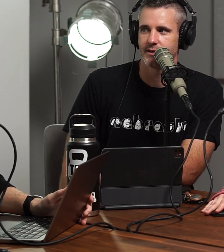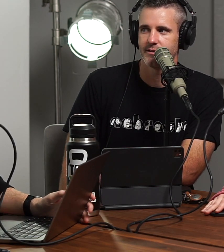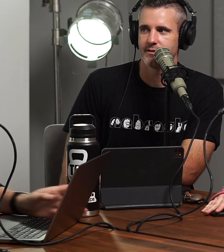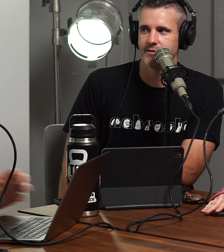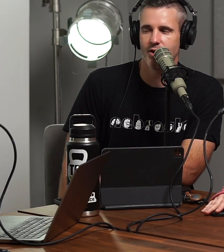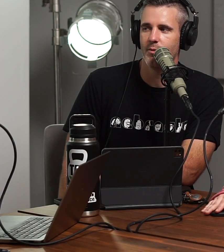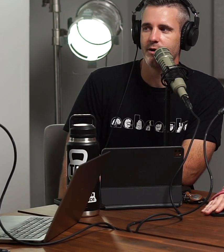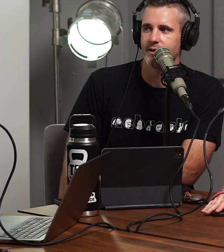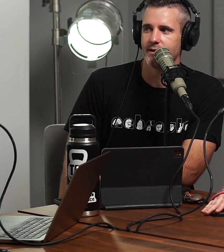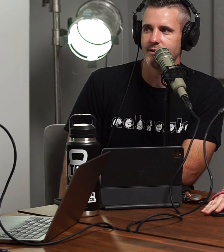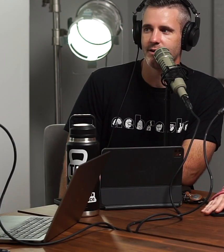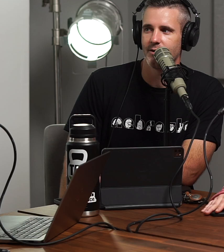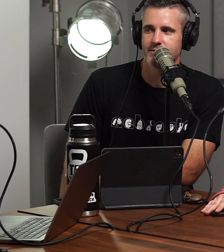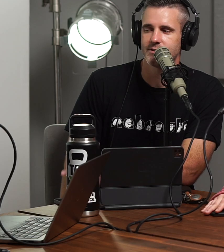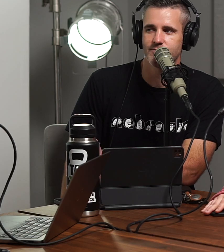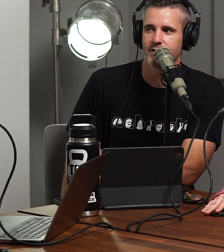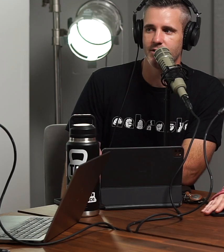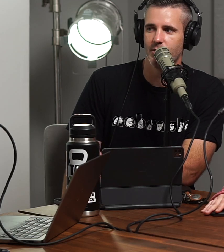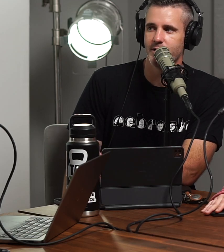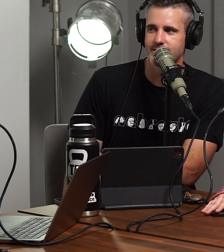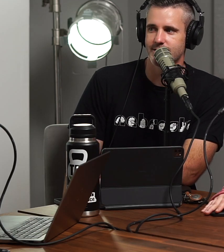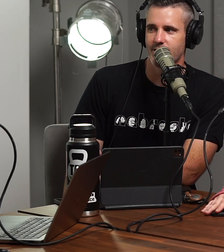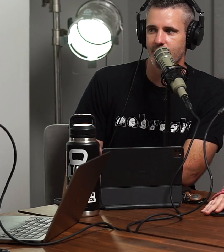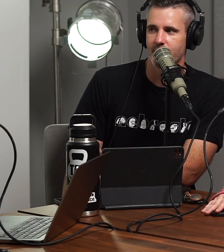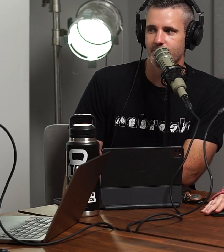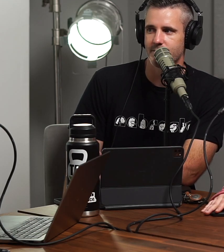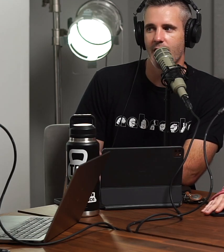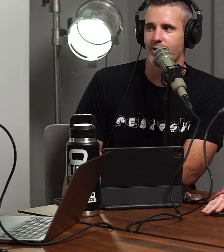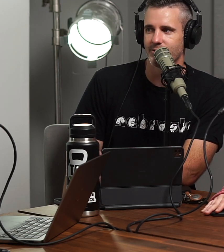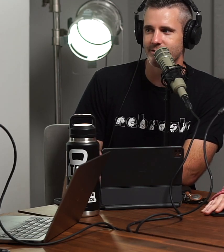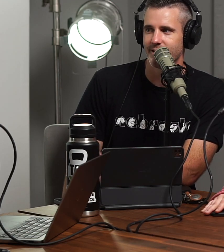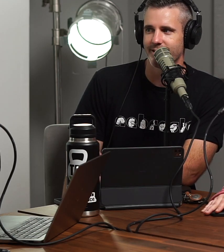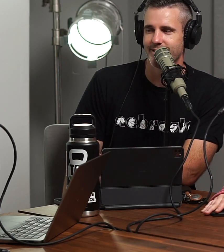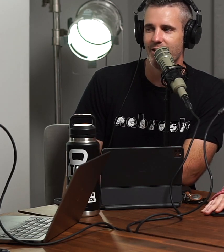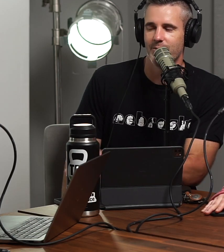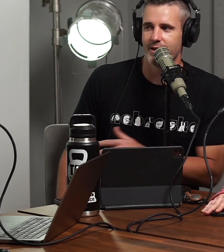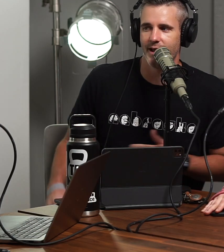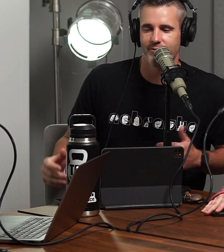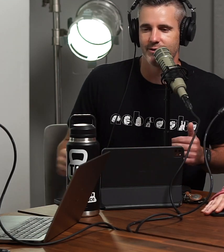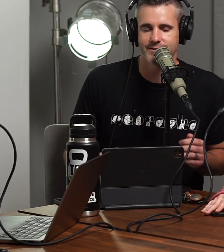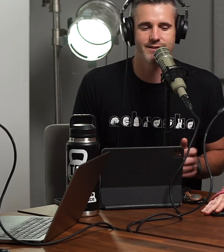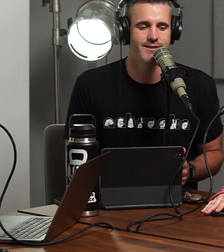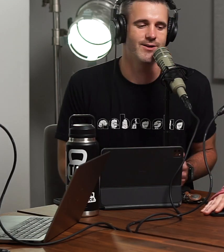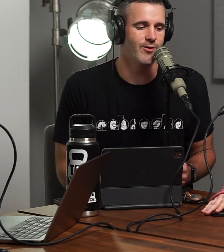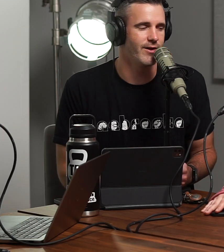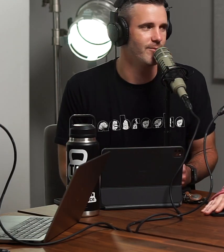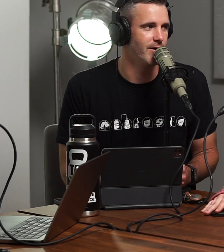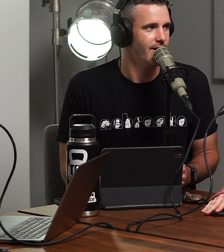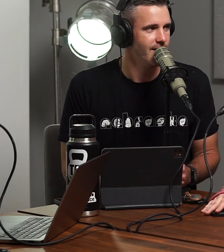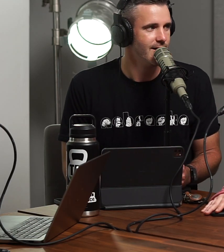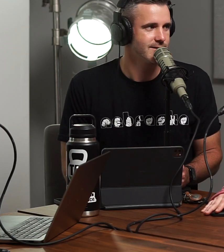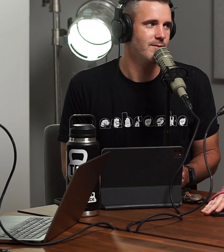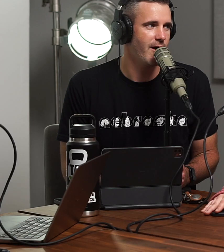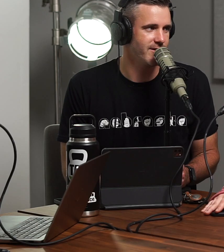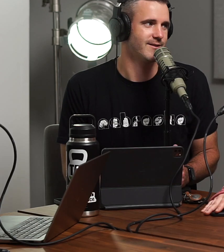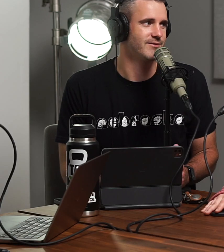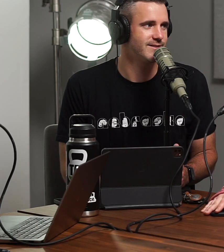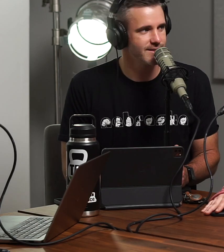nobody you know it's just funny nobody says they go to mcdonald's like nobody ever says they go there but somehow they serve six